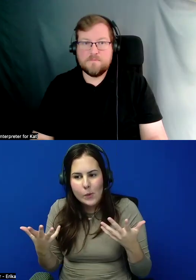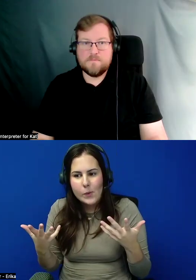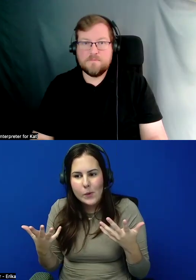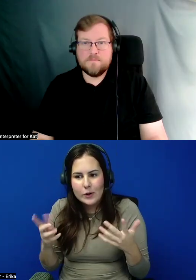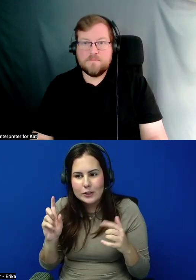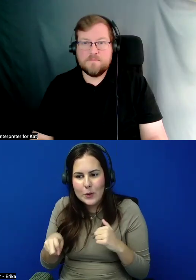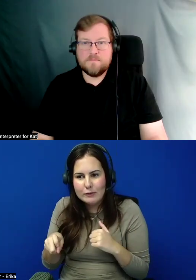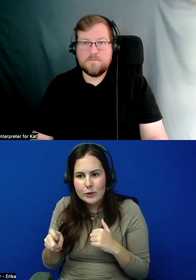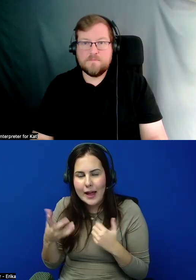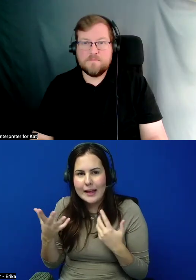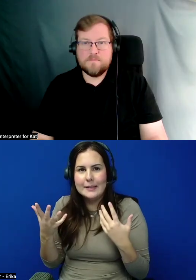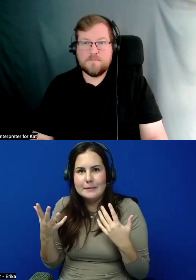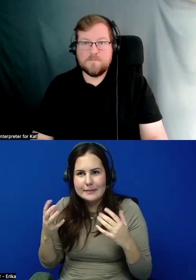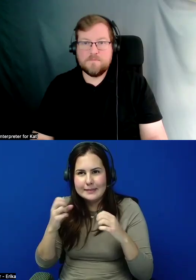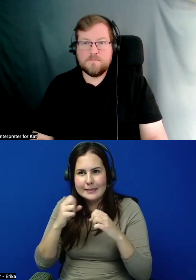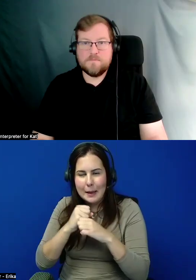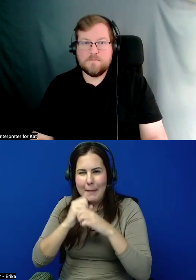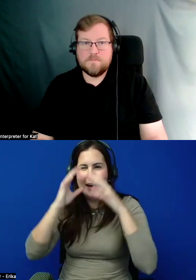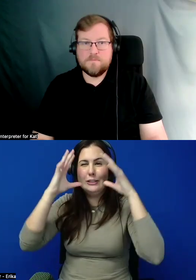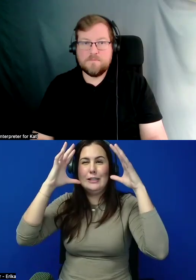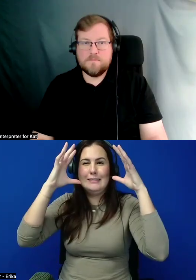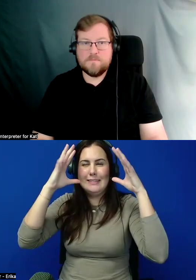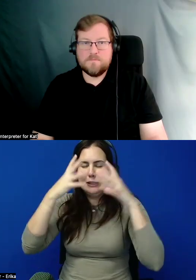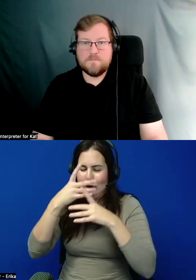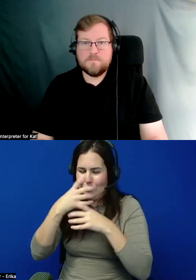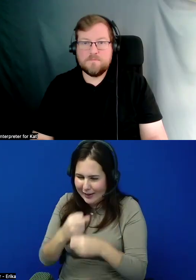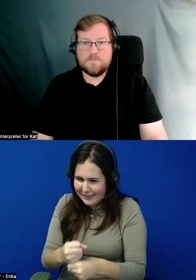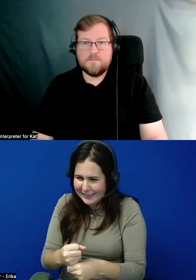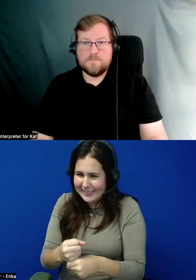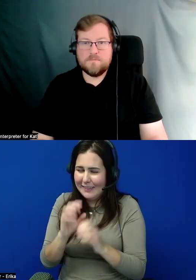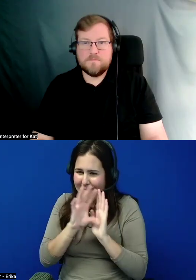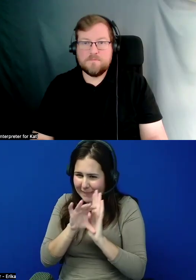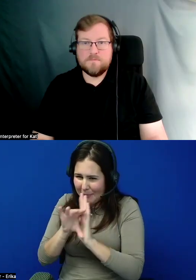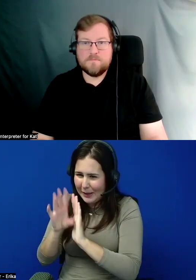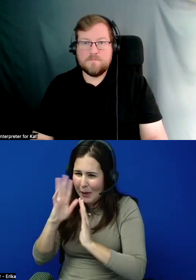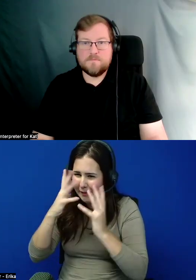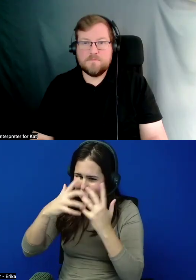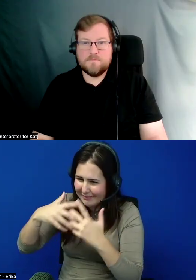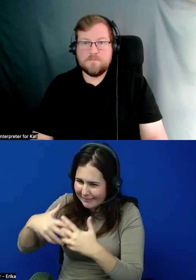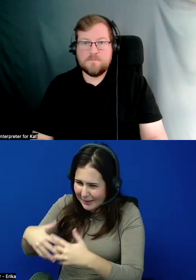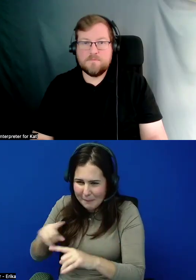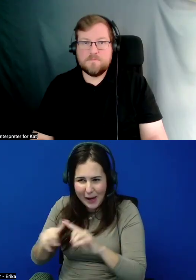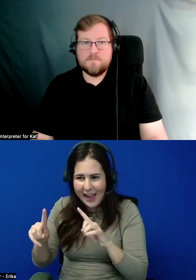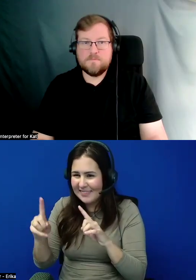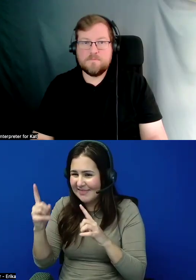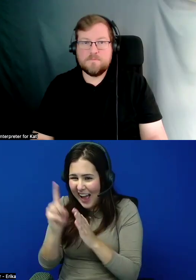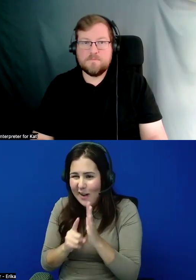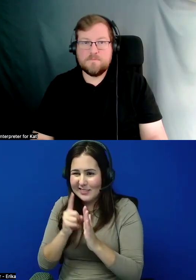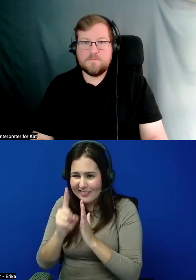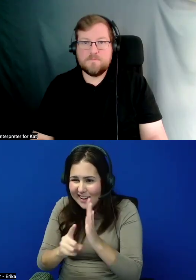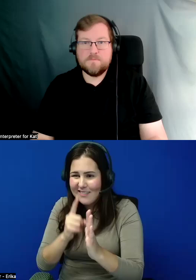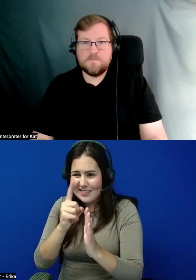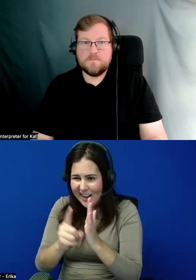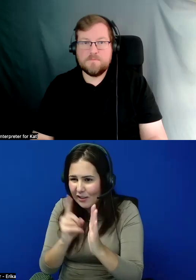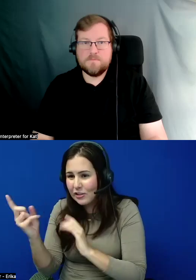to have faith that what you're doing is going to work because she was just stumbling back and forth for hours and hours and we're all silently sitting